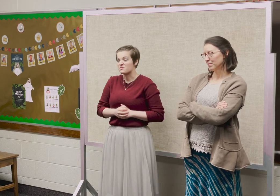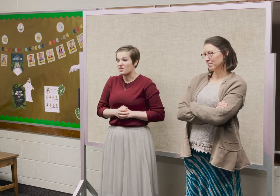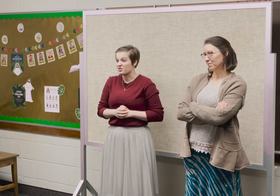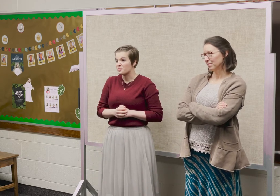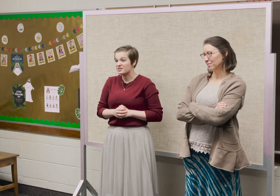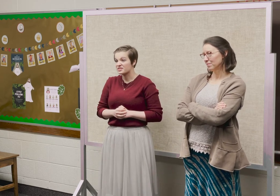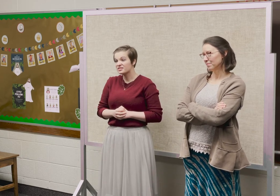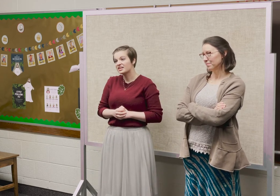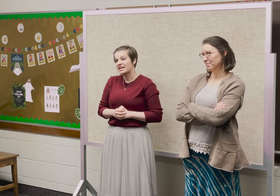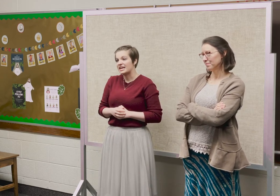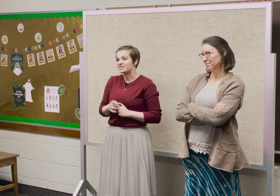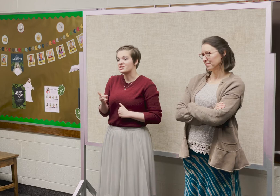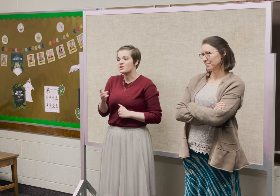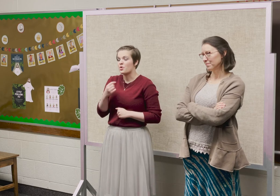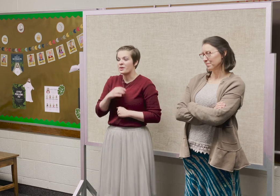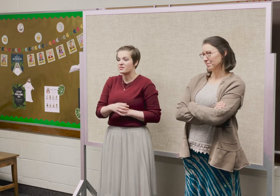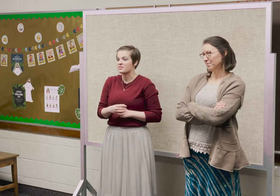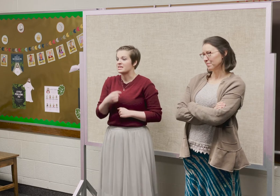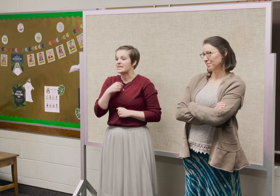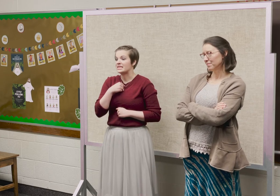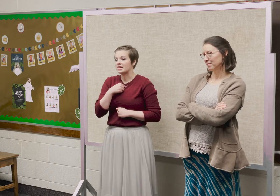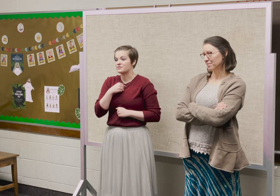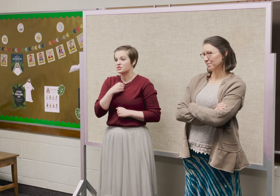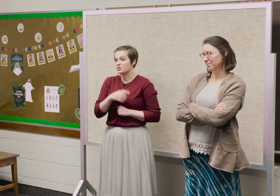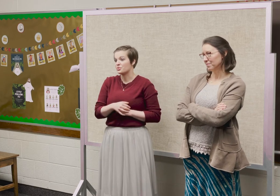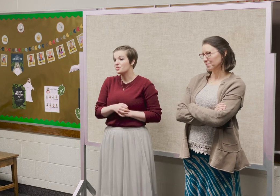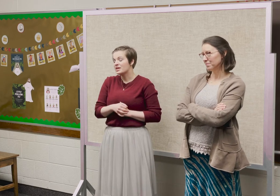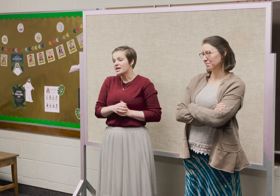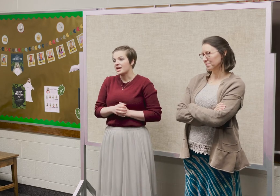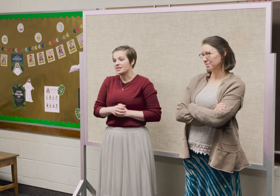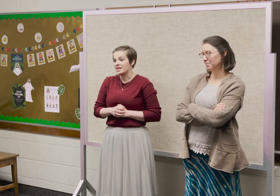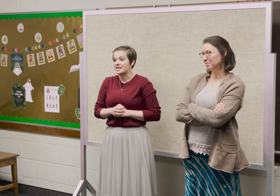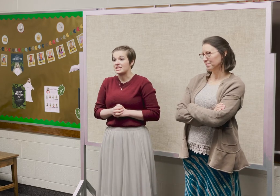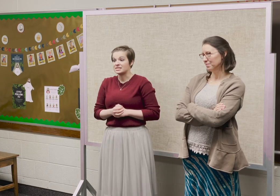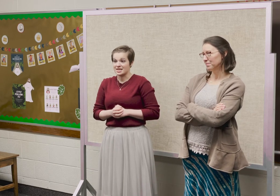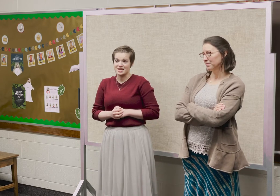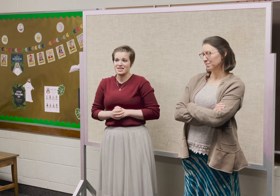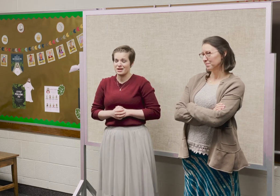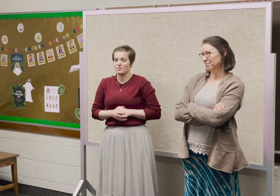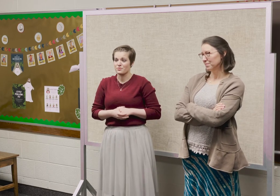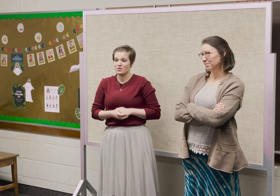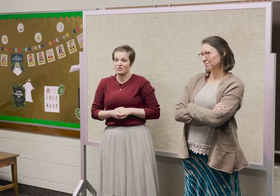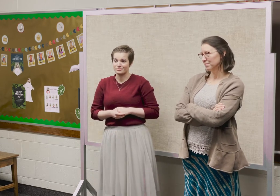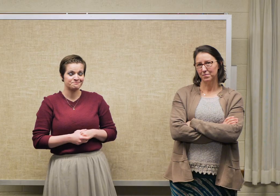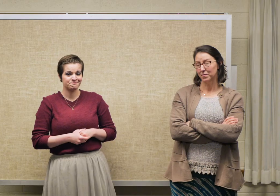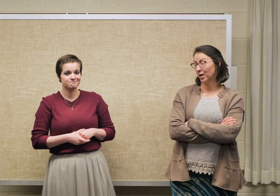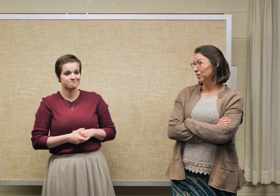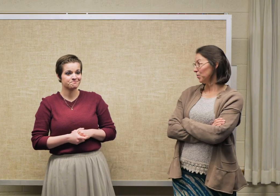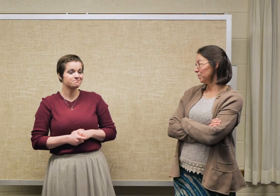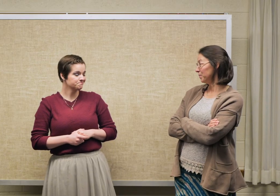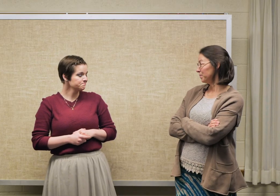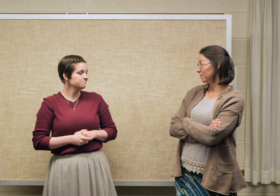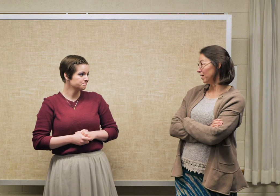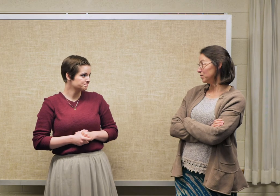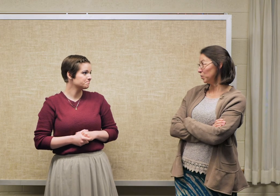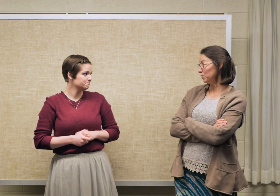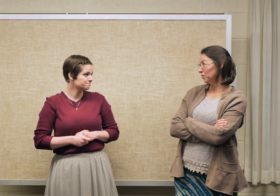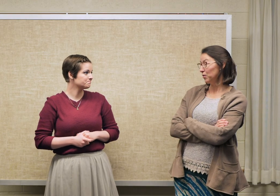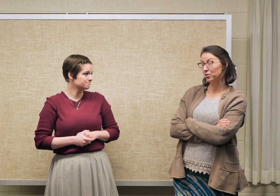Father better and to know better that He loves you mm-hmm. and that He is taking care for you. Thank you. That's beautiful. And those are